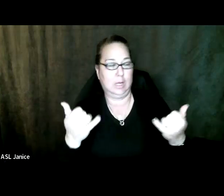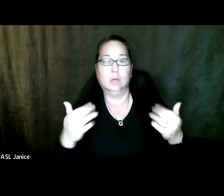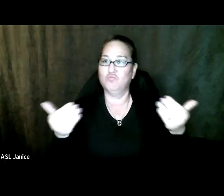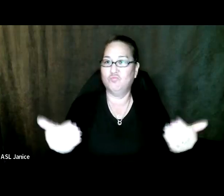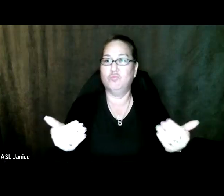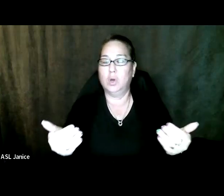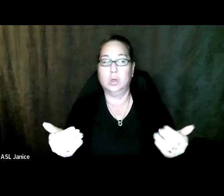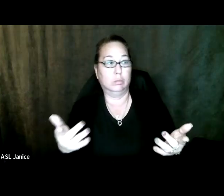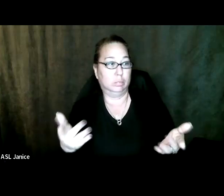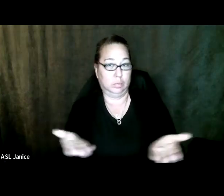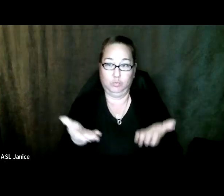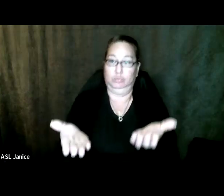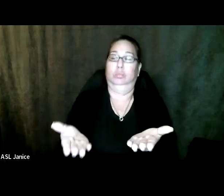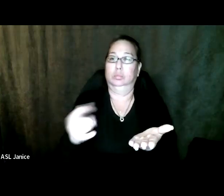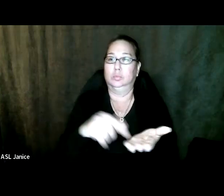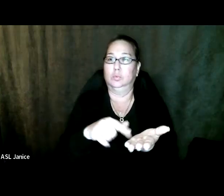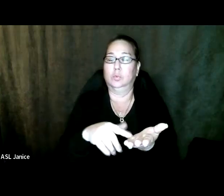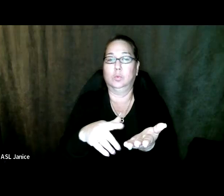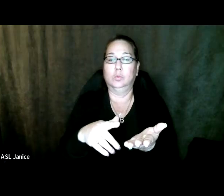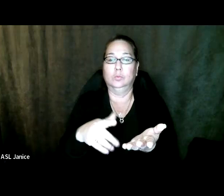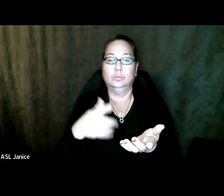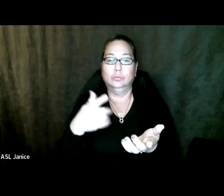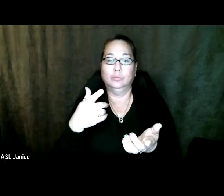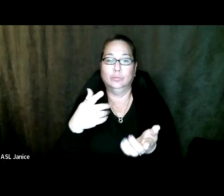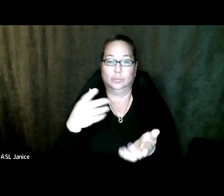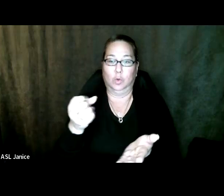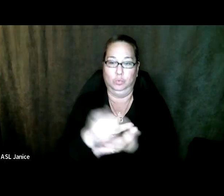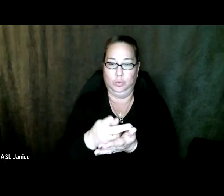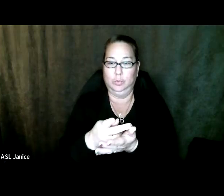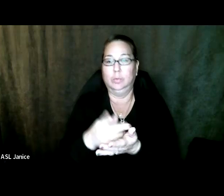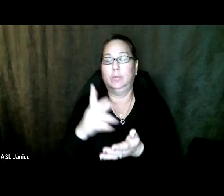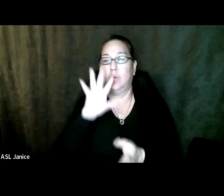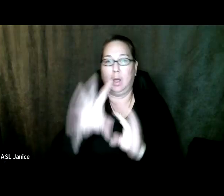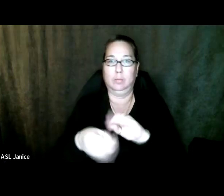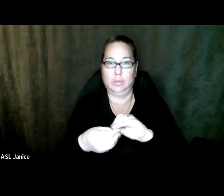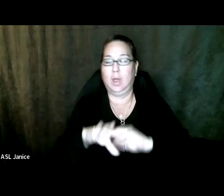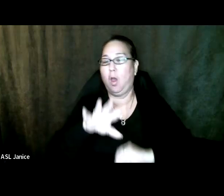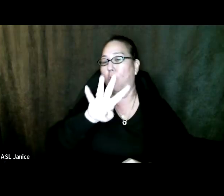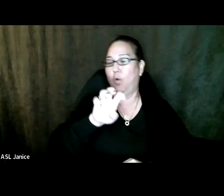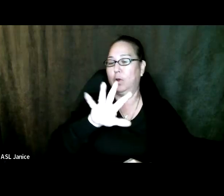25 supplemental appropriation request to the Boston City Council in the amount of